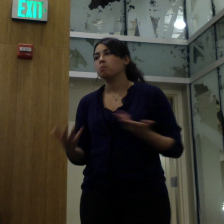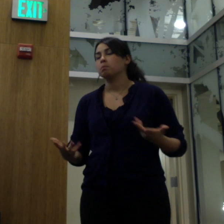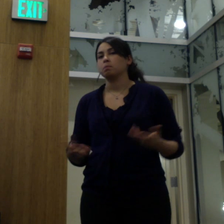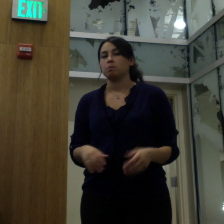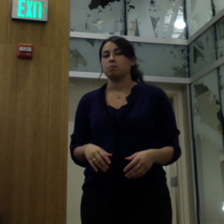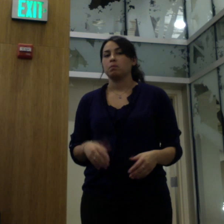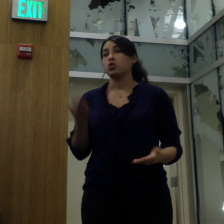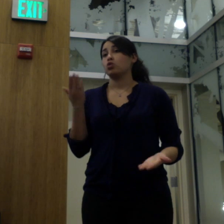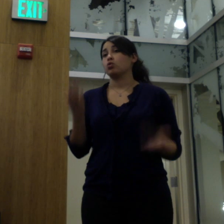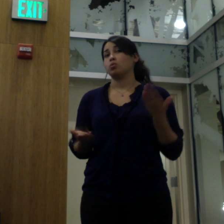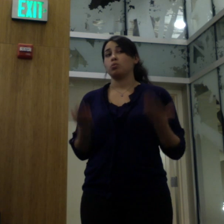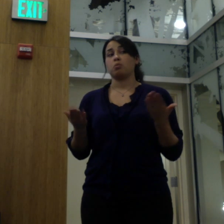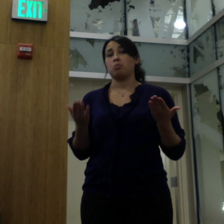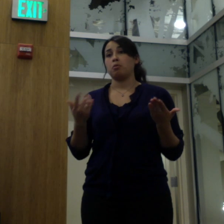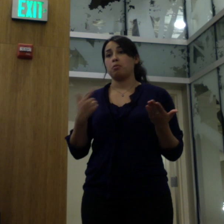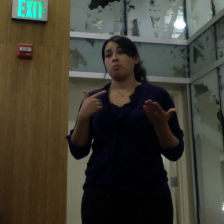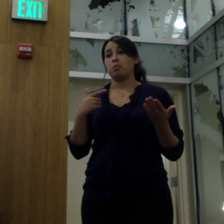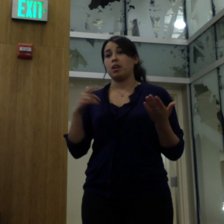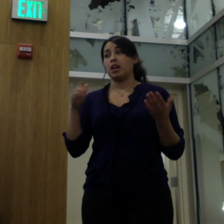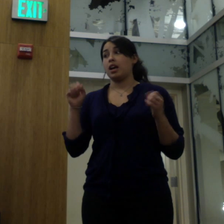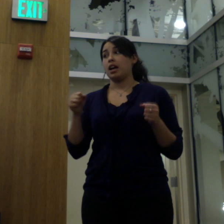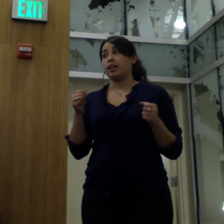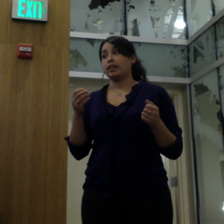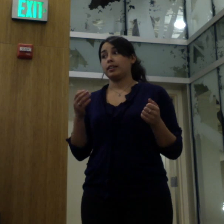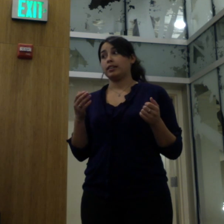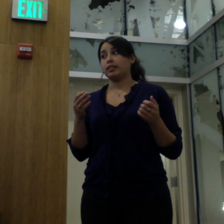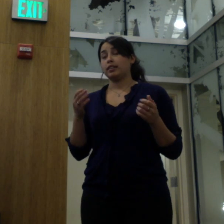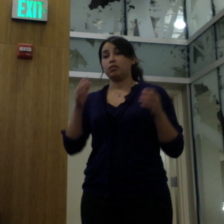So maybe I could rig something up with the cord.